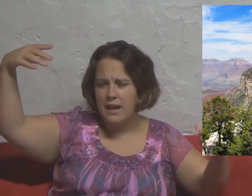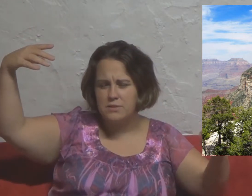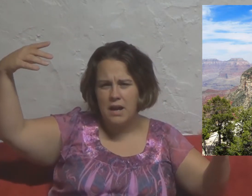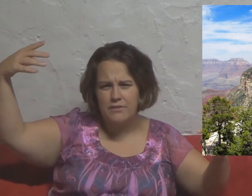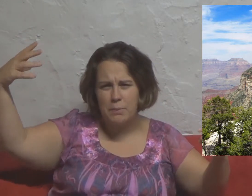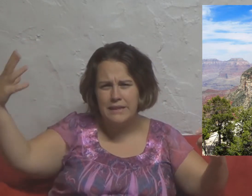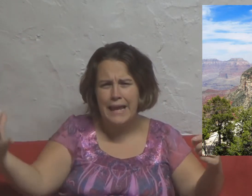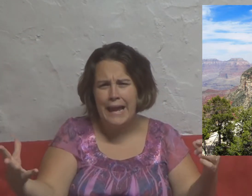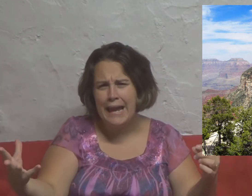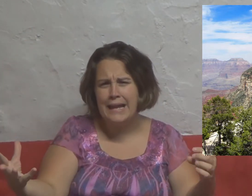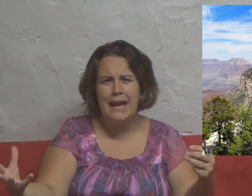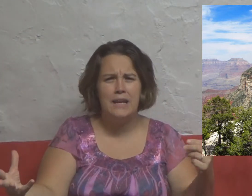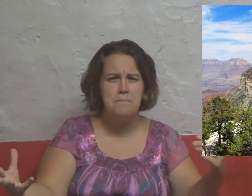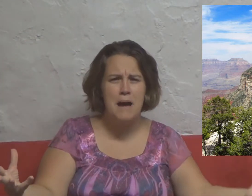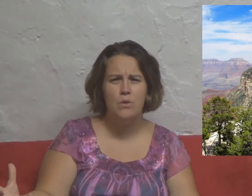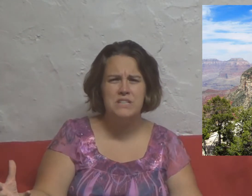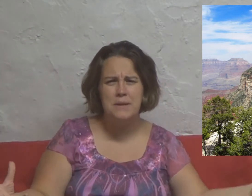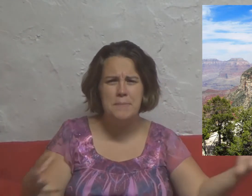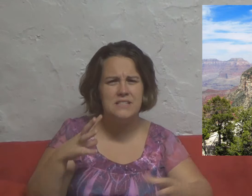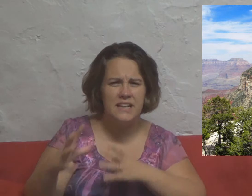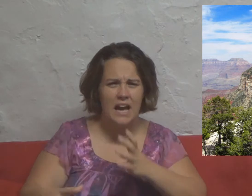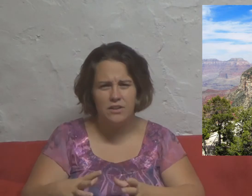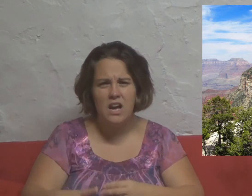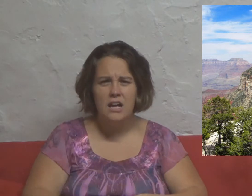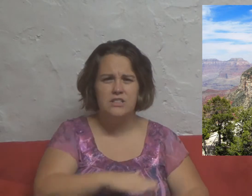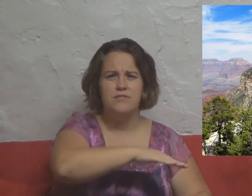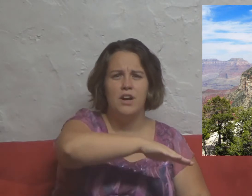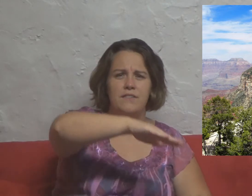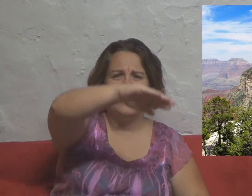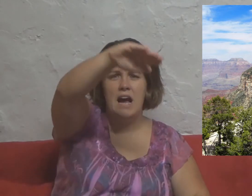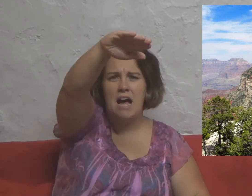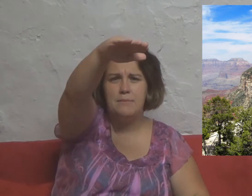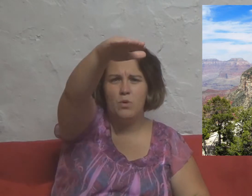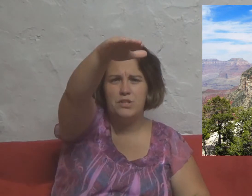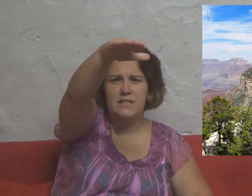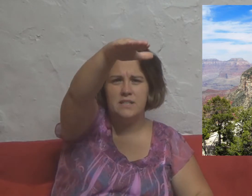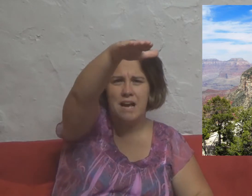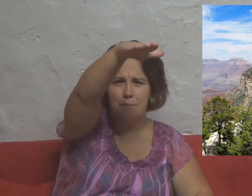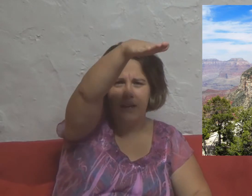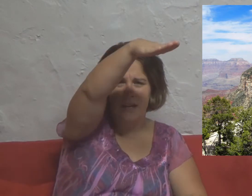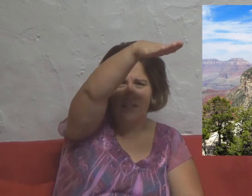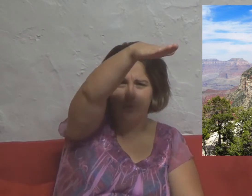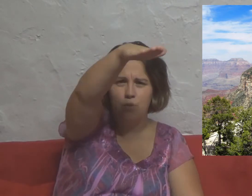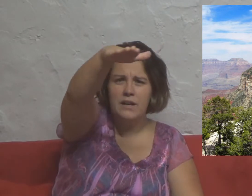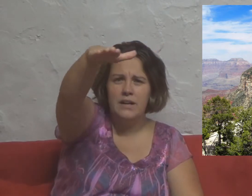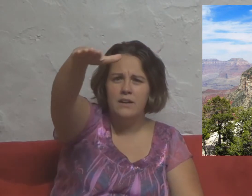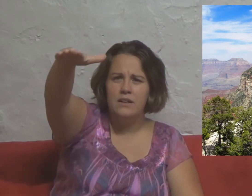it has a kind of a plain and a mountain mixed together because it's very, very high, but once you get to the top, it's really,